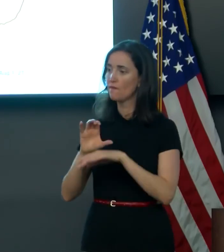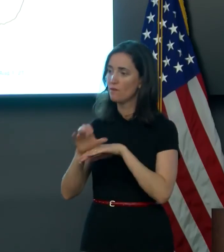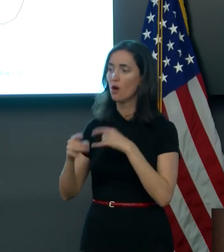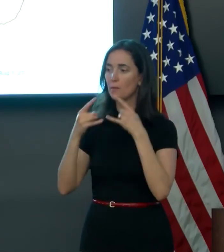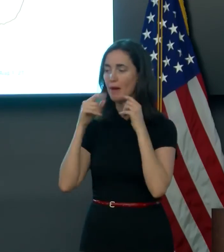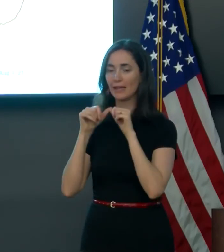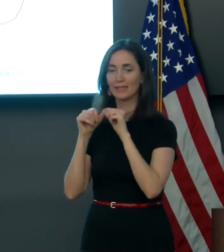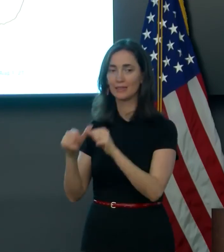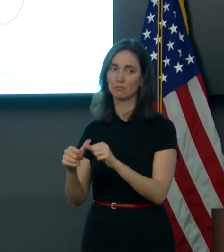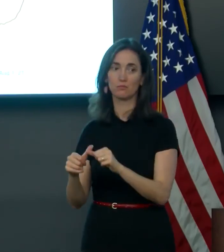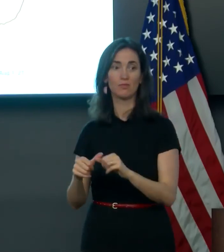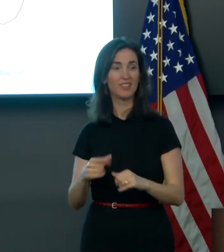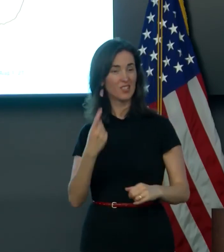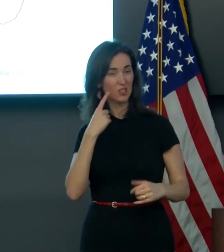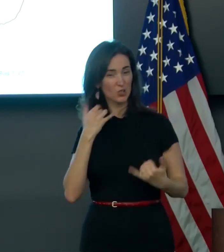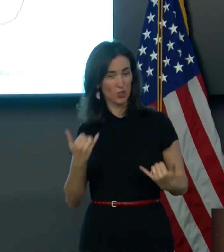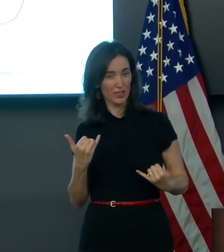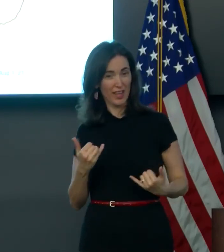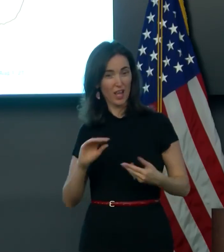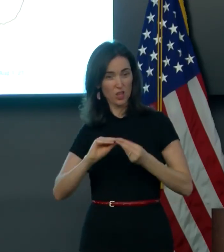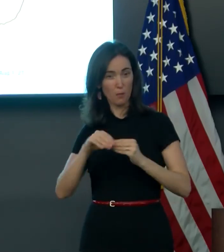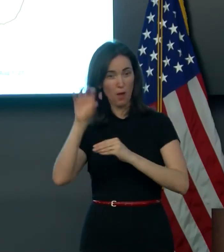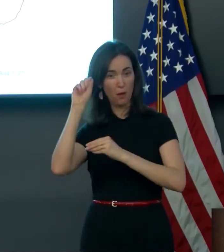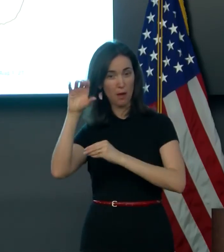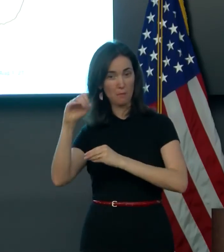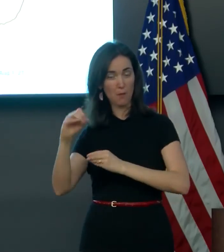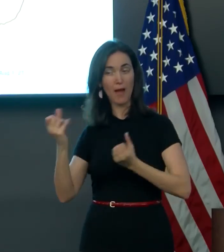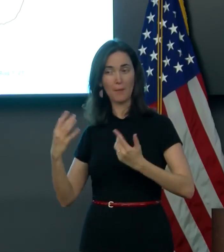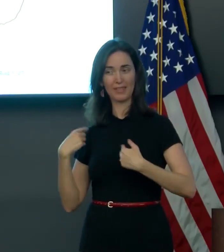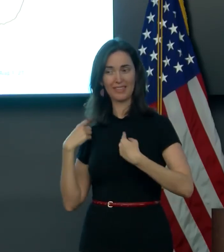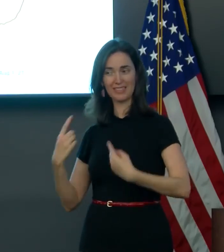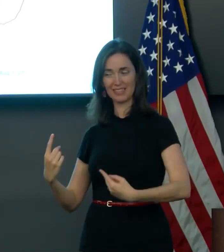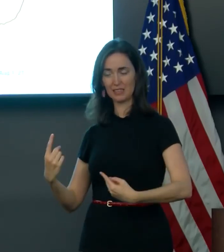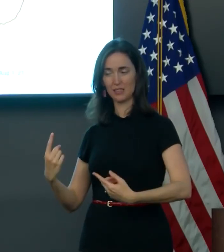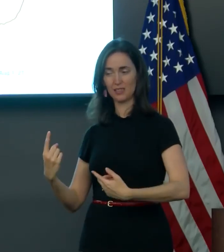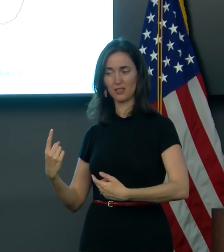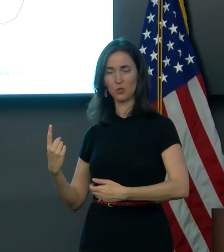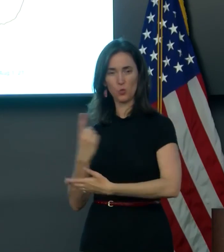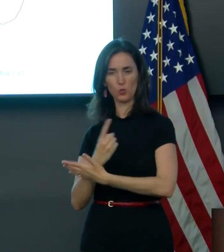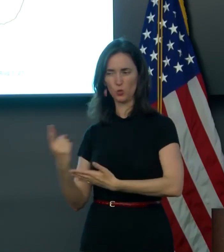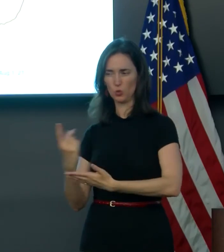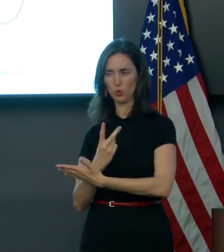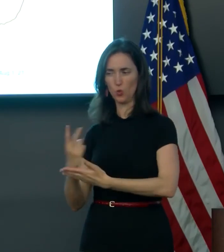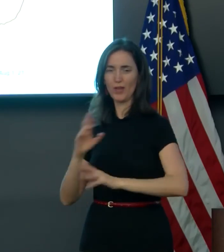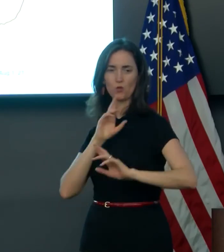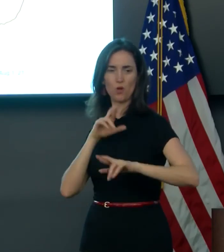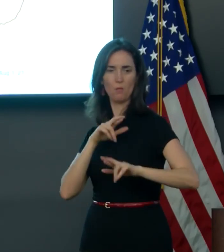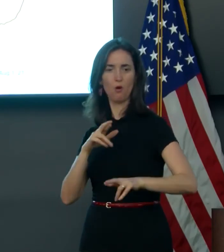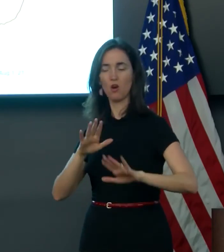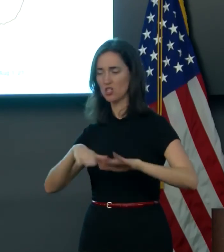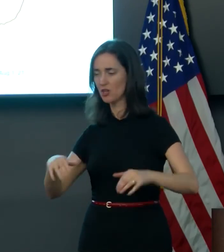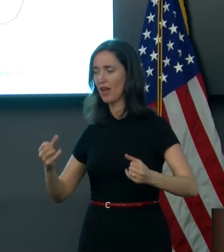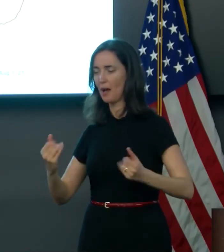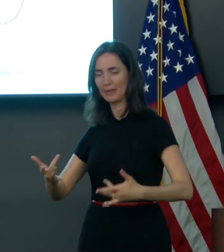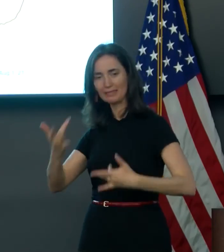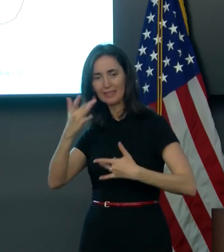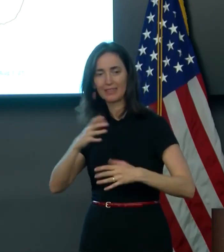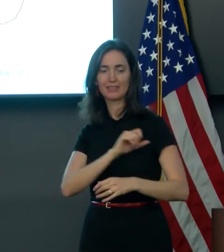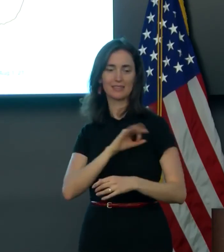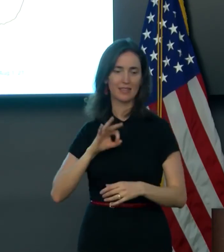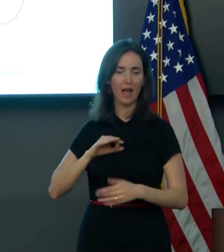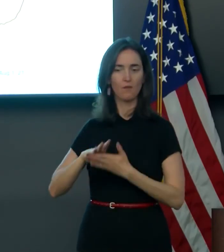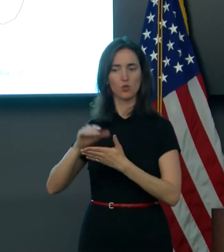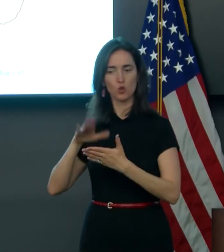you heard me give the numbers earlier today about what's just been reported in the last couple of weeks about cases among staff and students